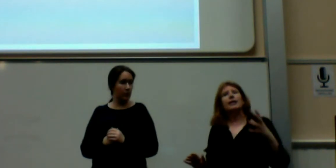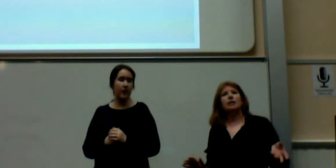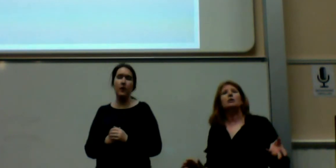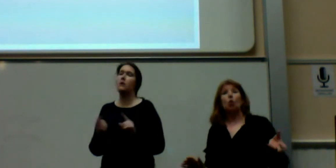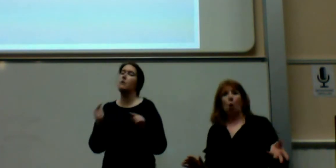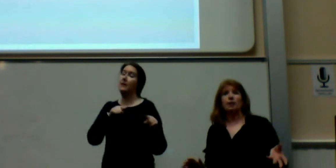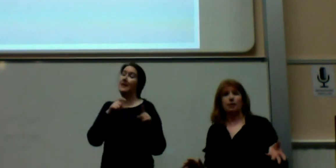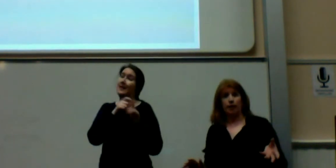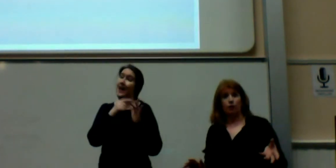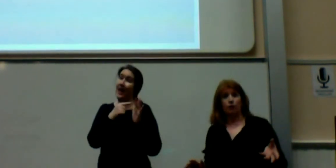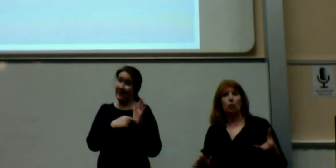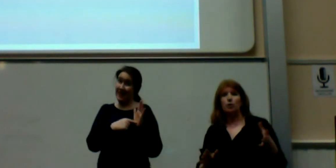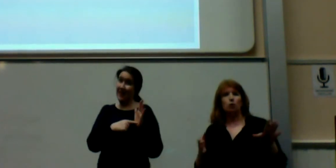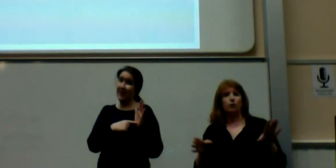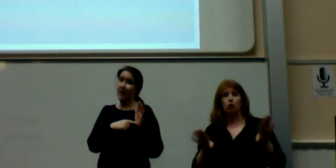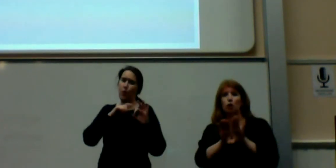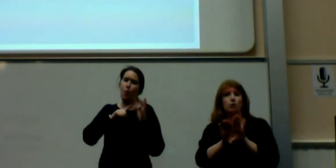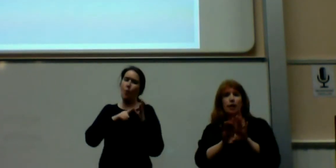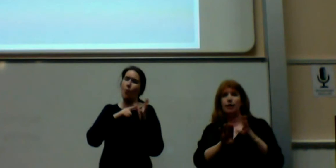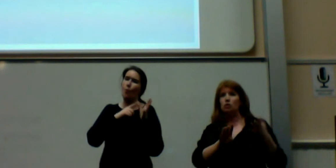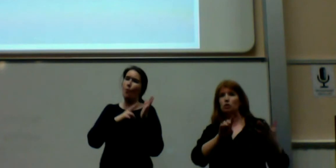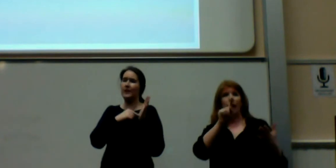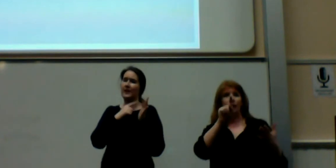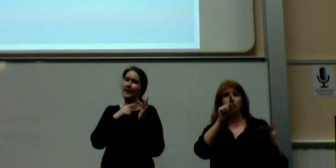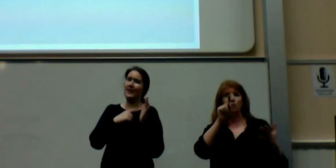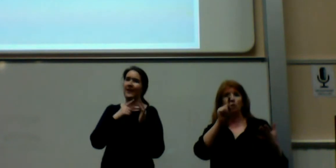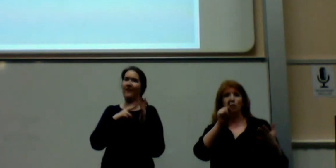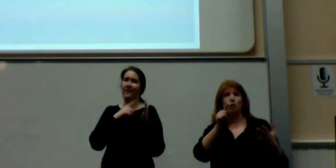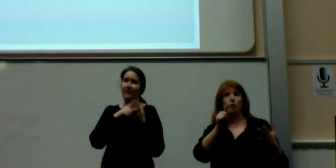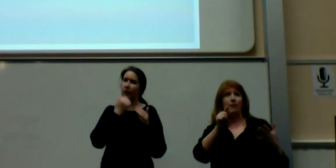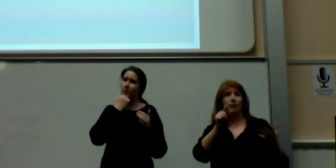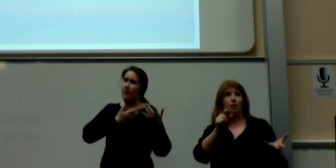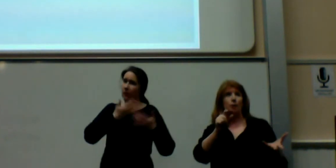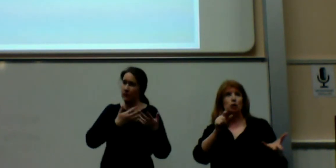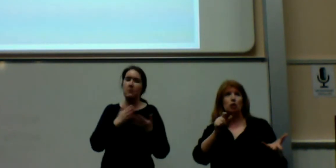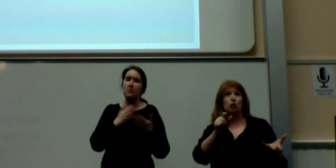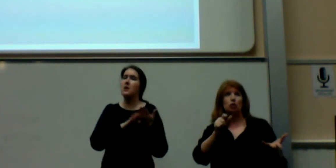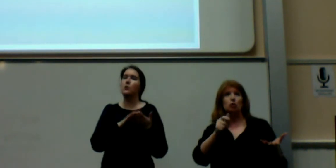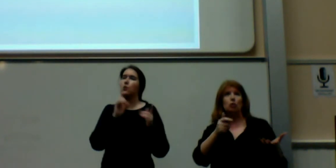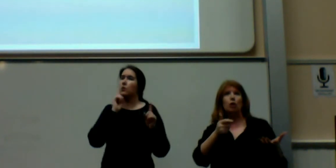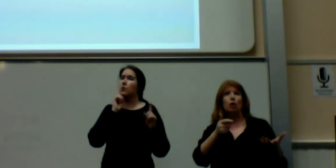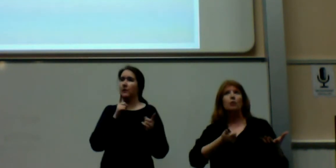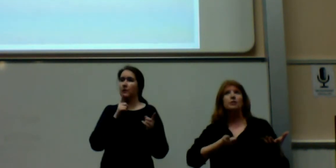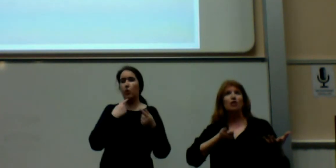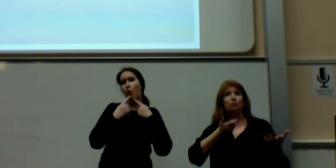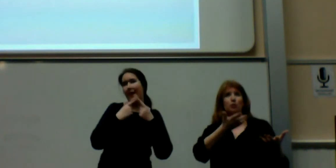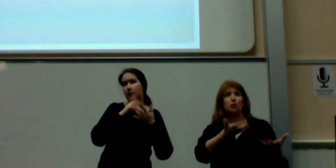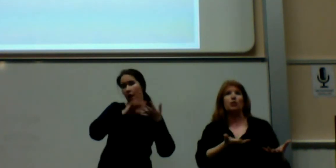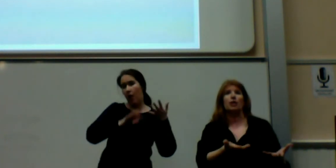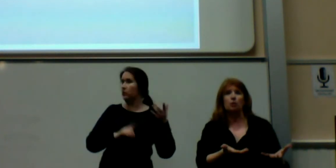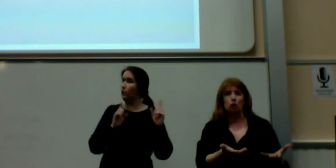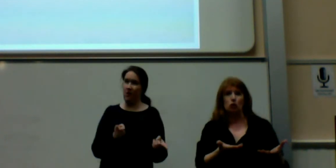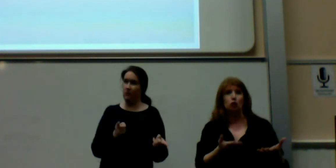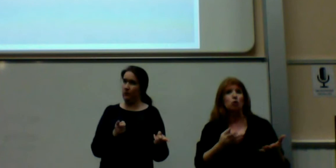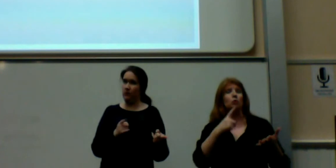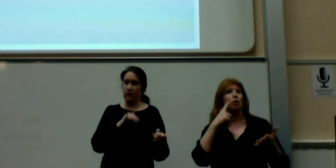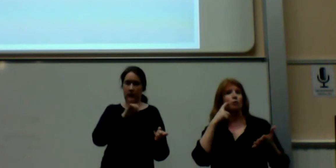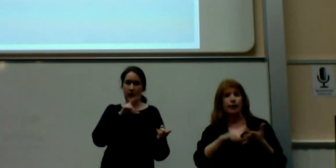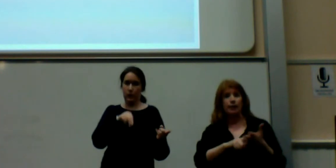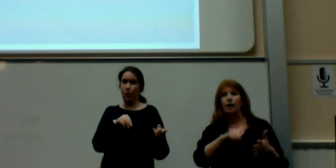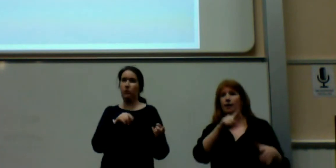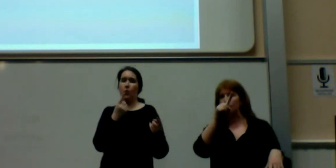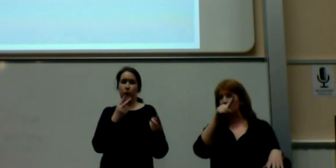The DIT is quantitative, so it's sort of closed answer. You don't have the opportunity to self-produce any material.